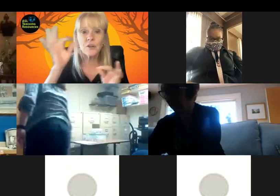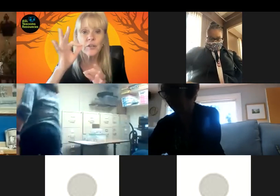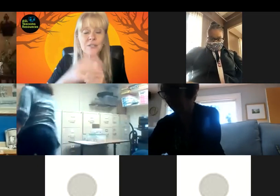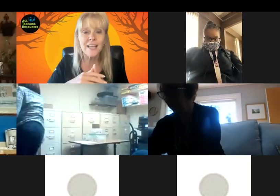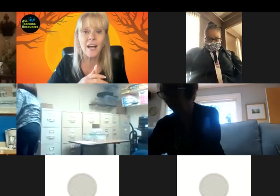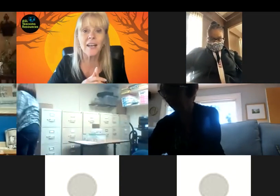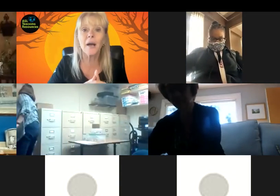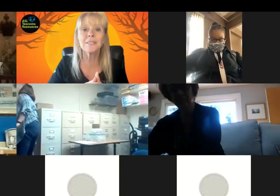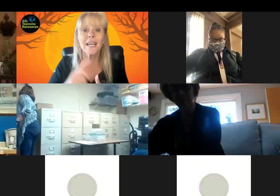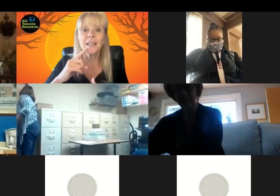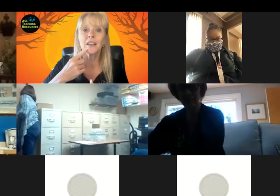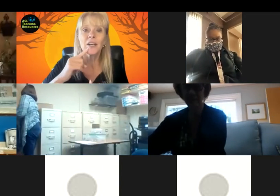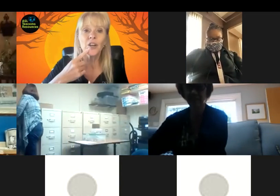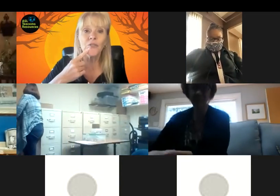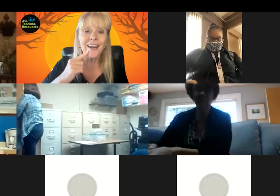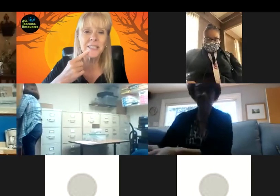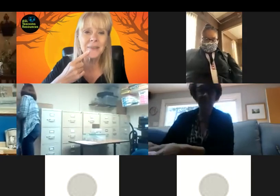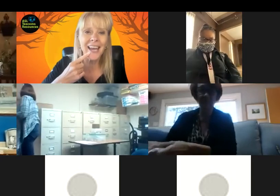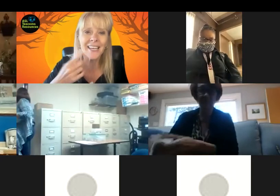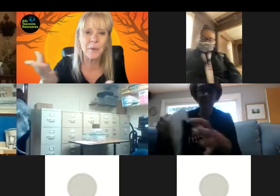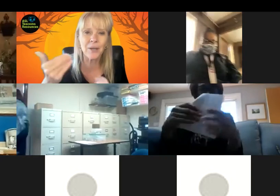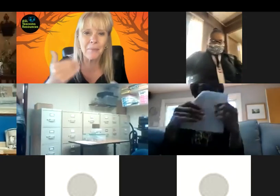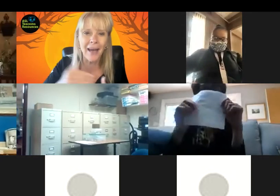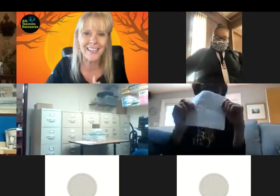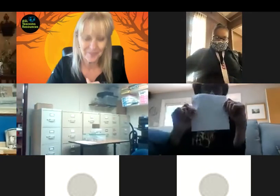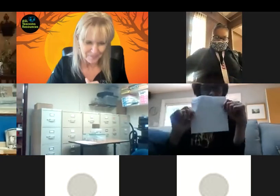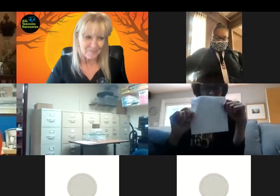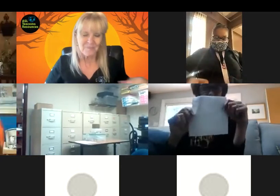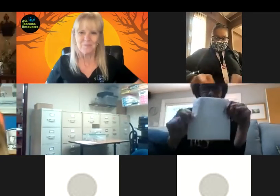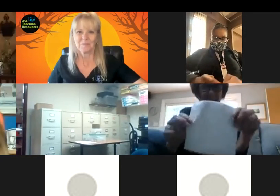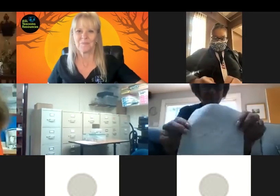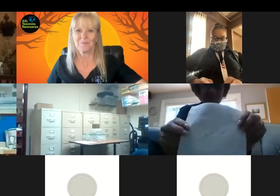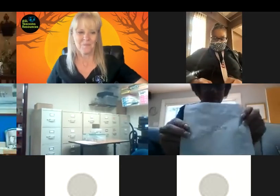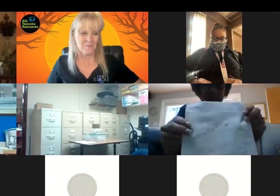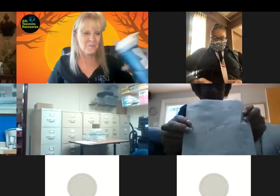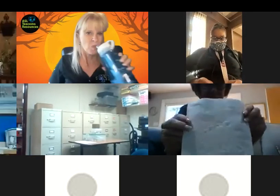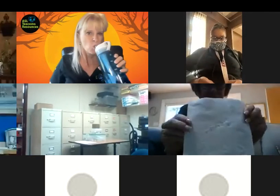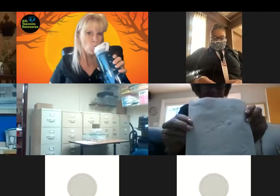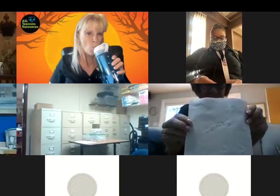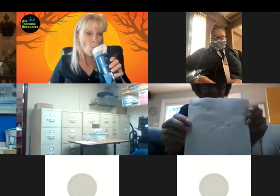if you don't know sign, I'm saying go find some candy and bring it back.